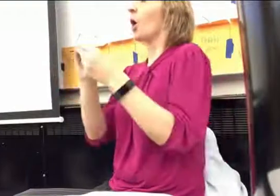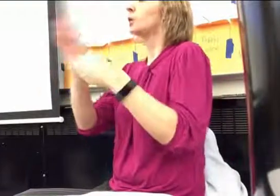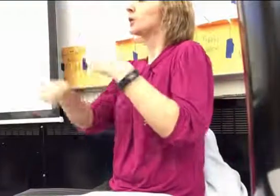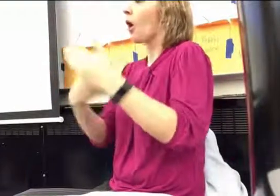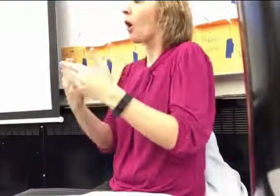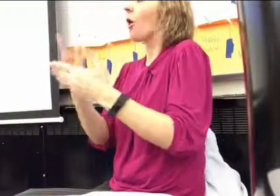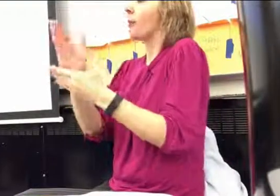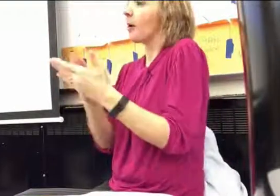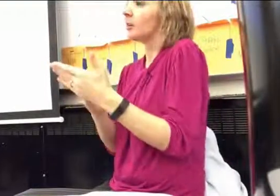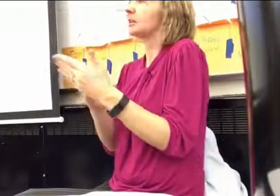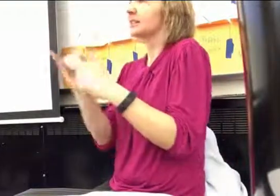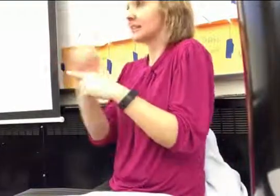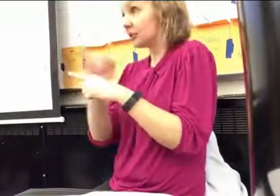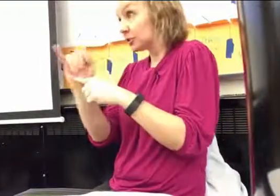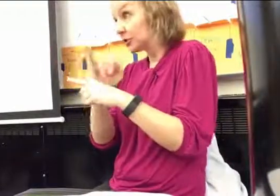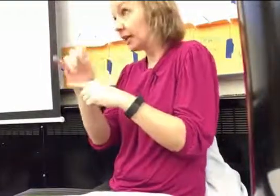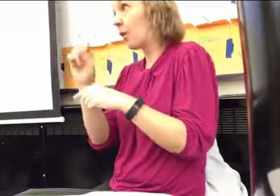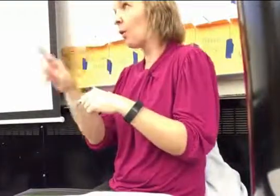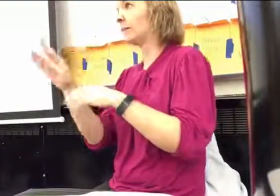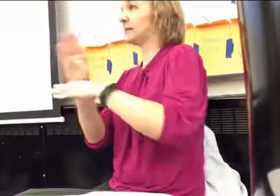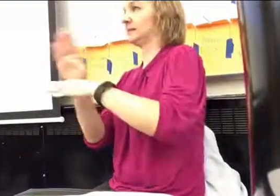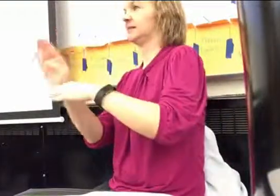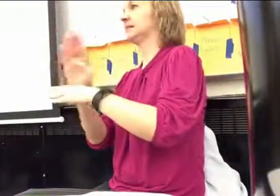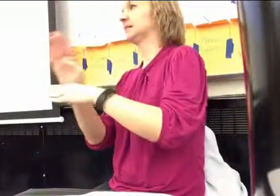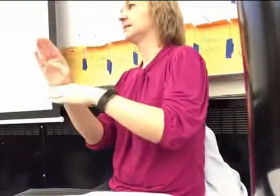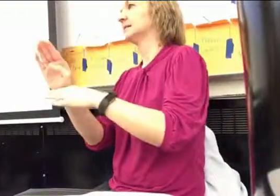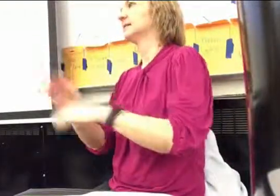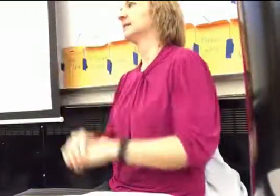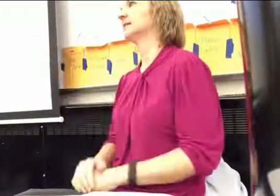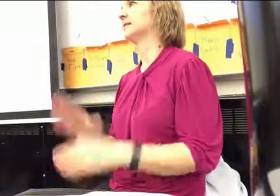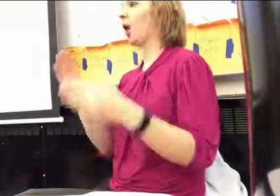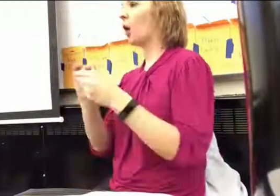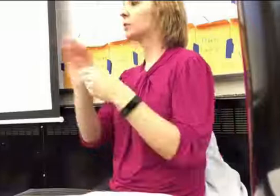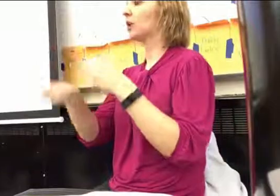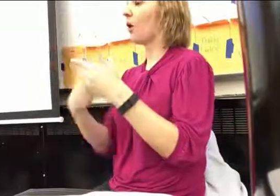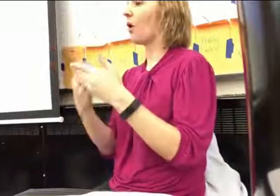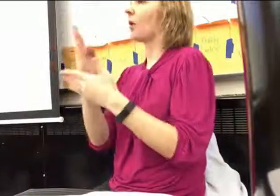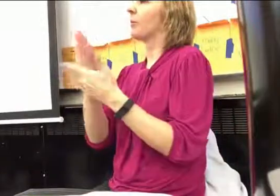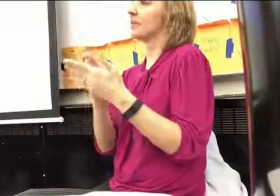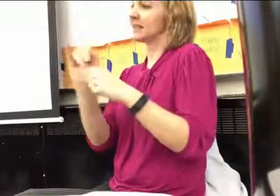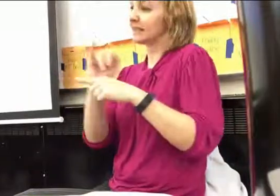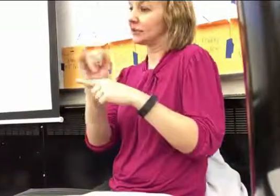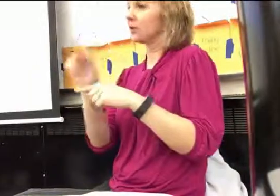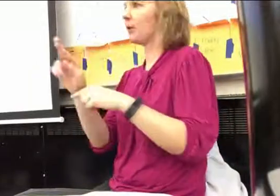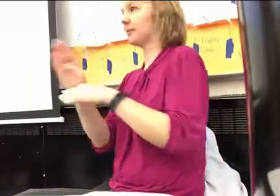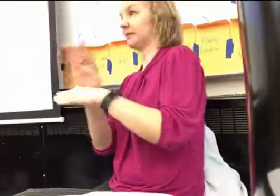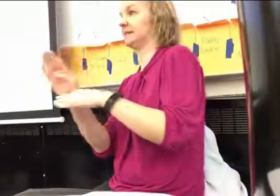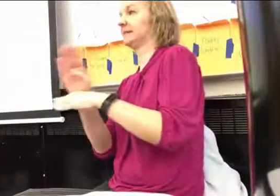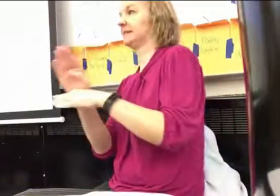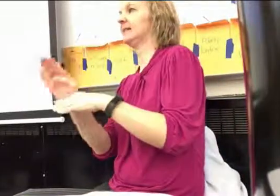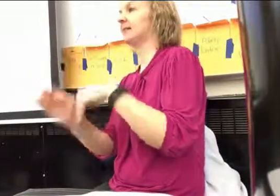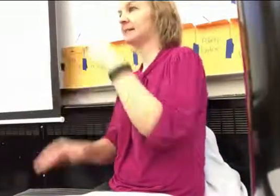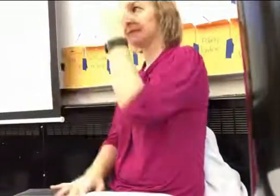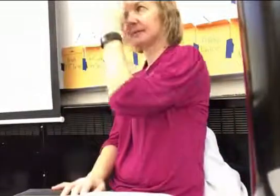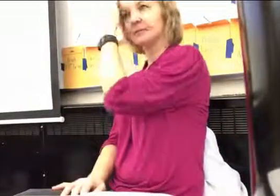all parts of the industry or business. Owns all parts of the industry or business.